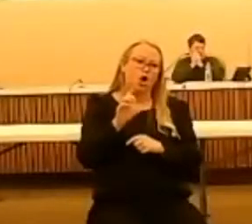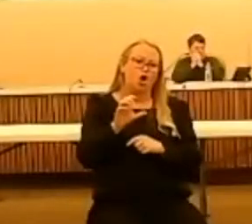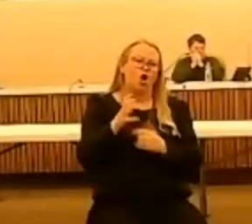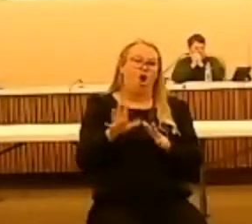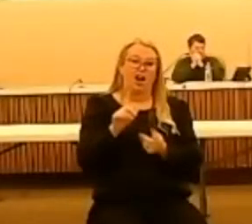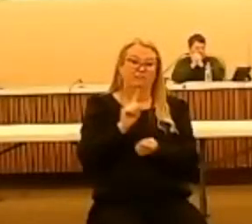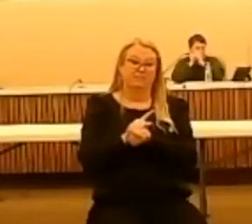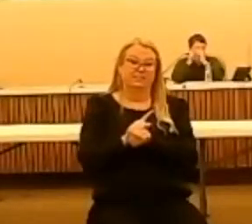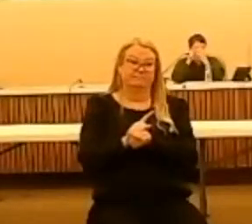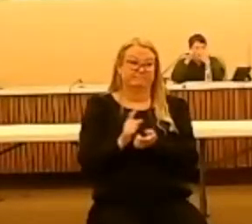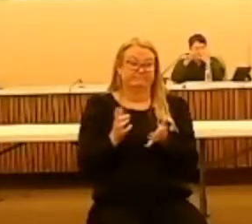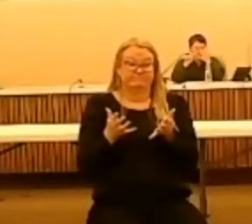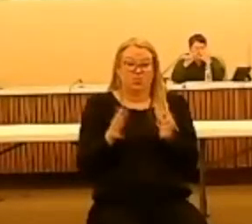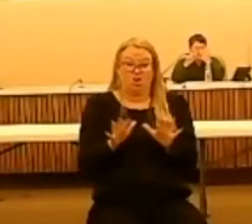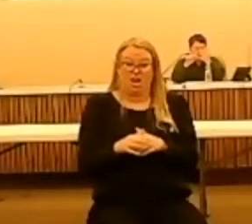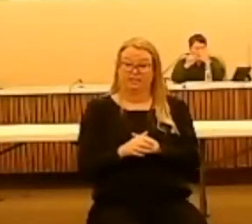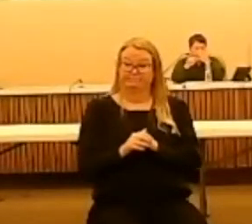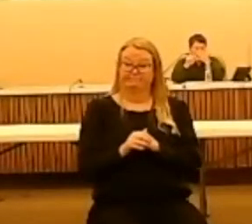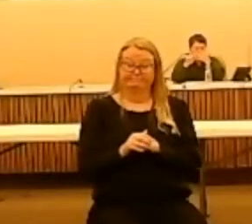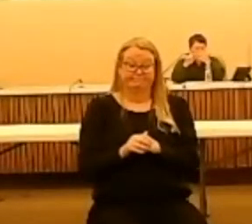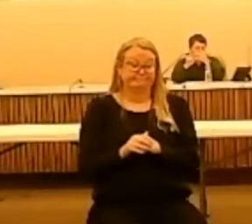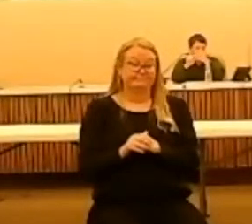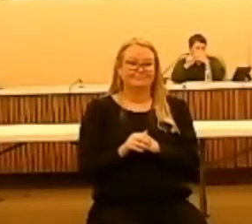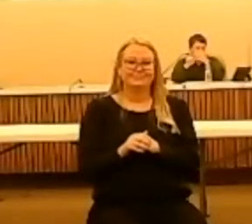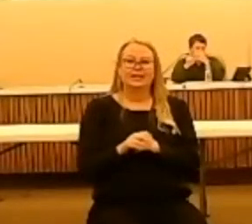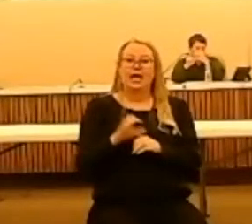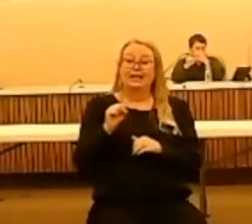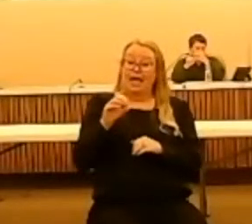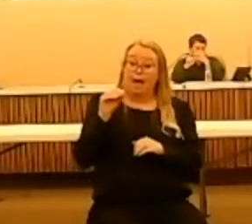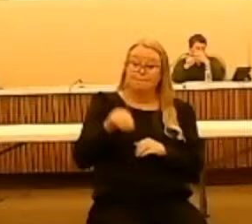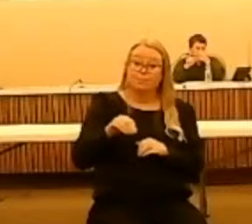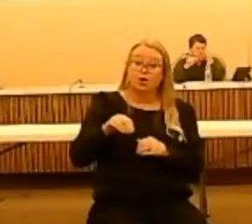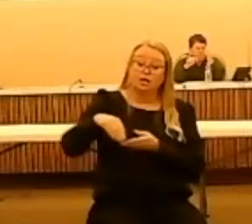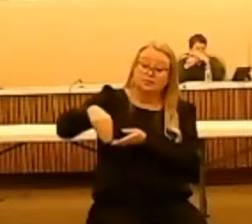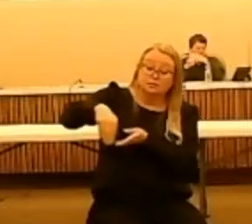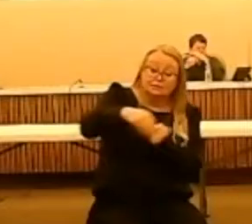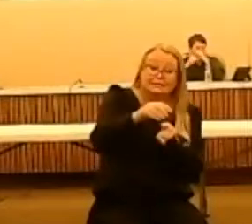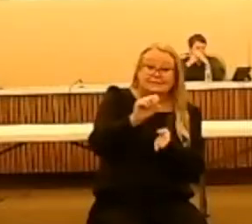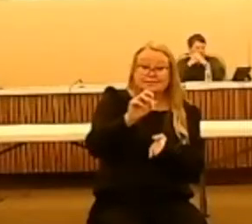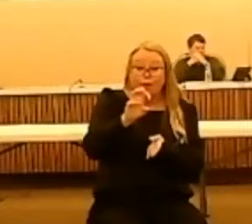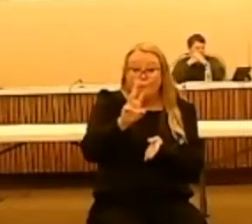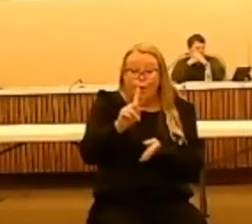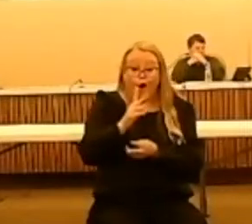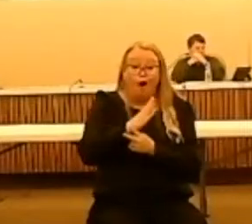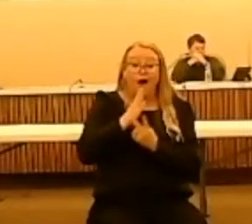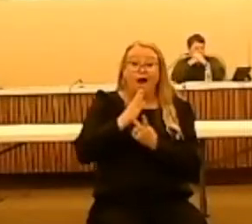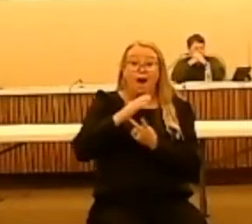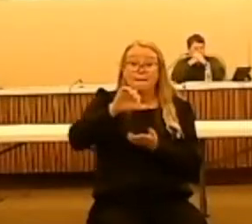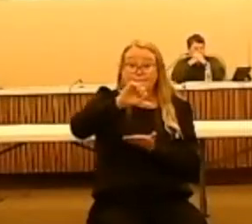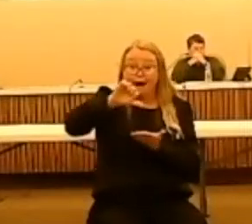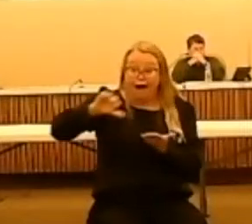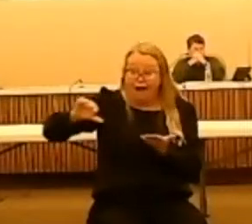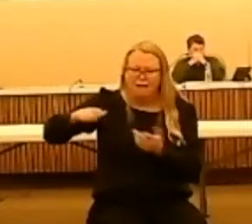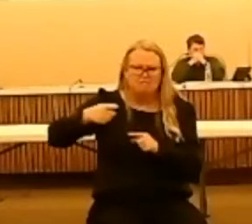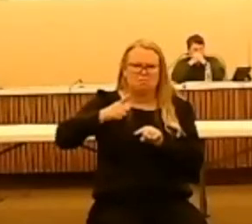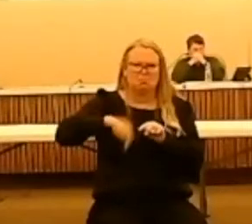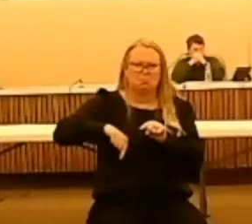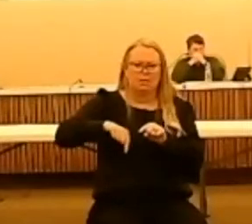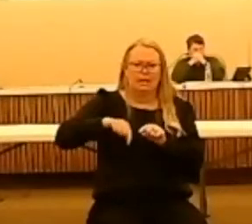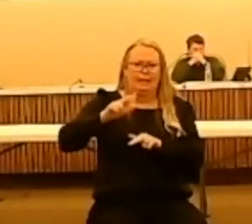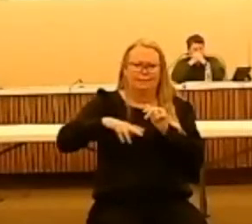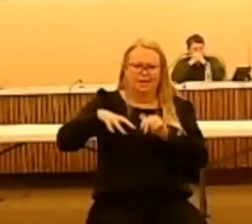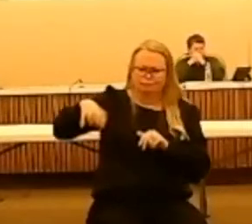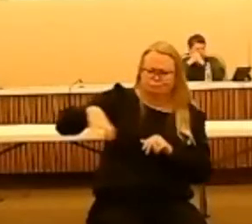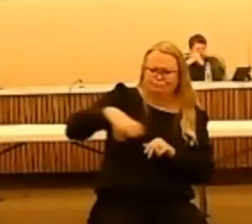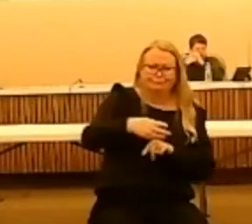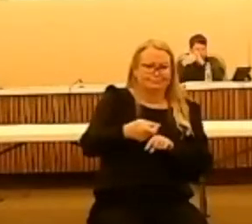And then they can't have any pavement or buildings over that line. And that's what I thought. I just wanted to get